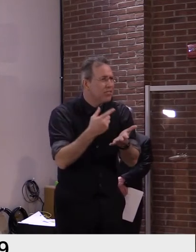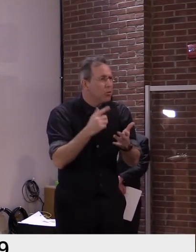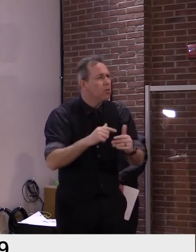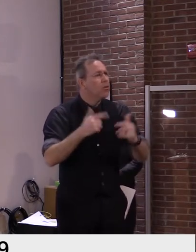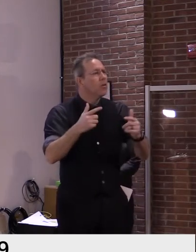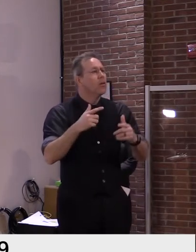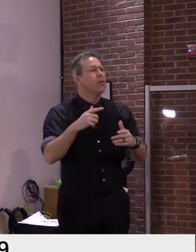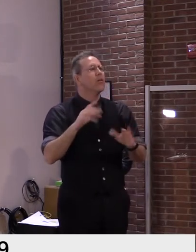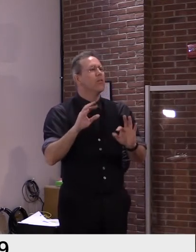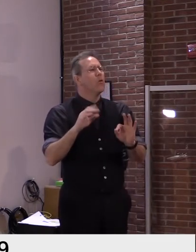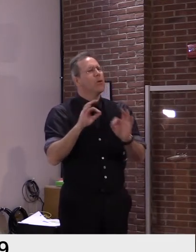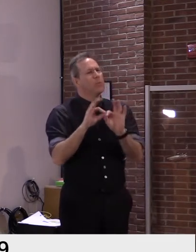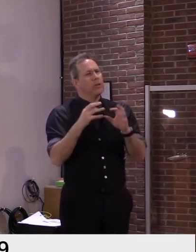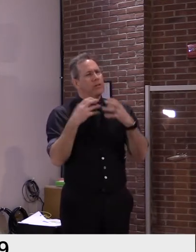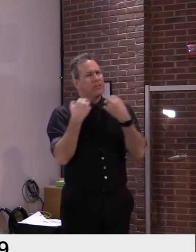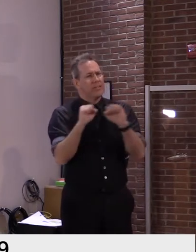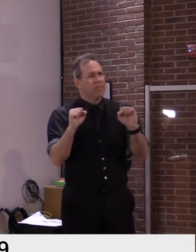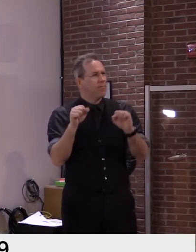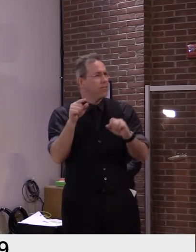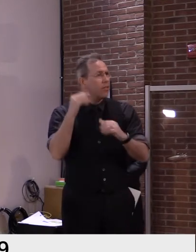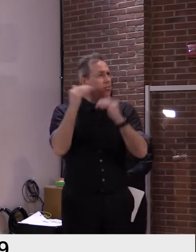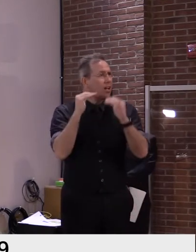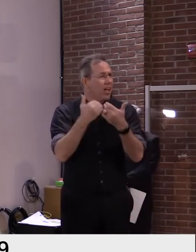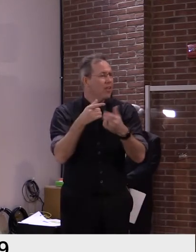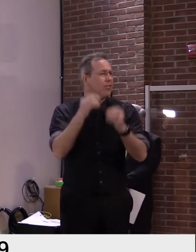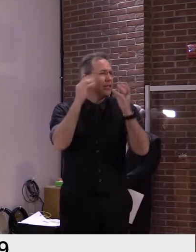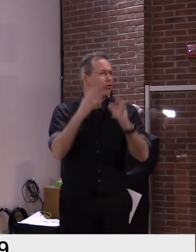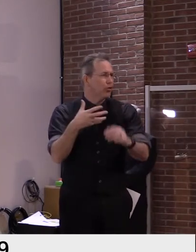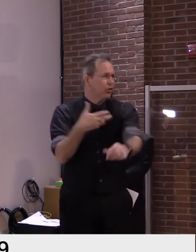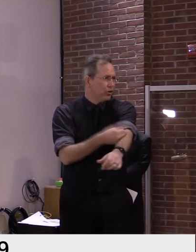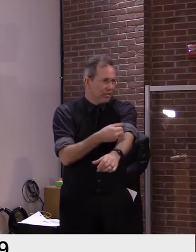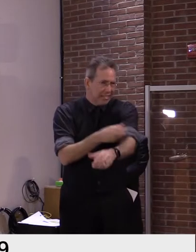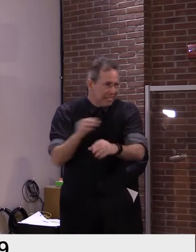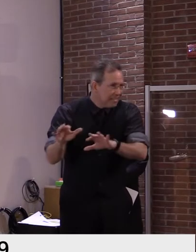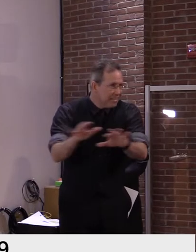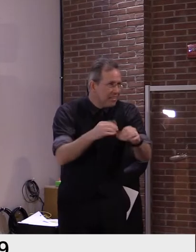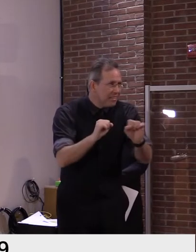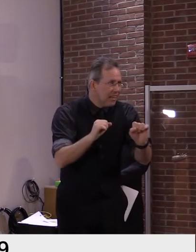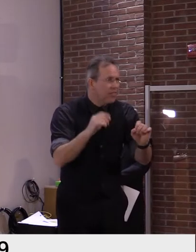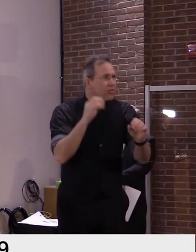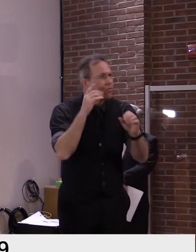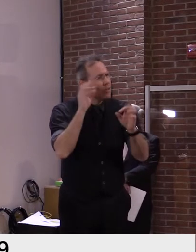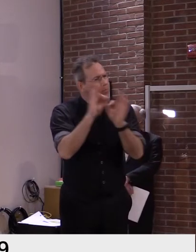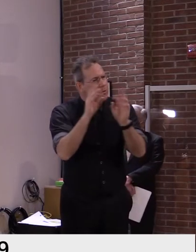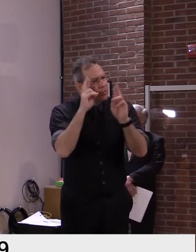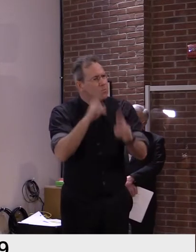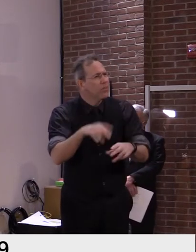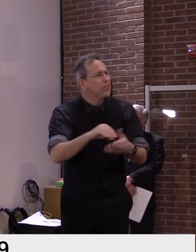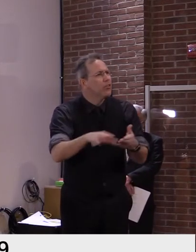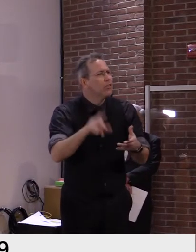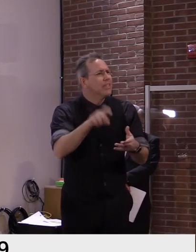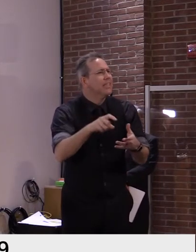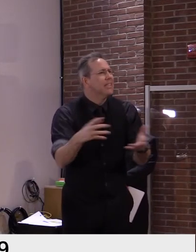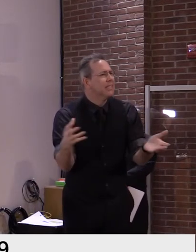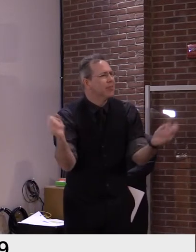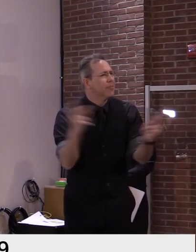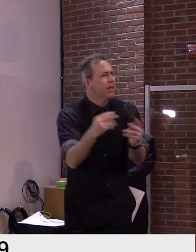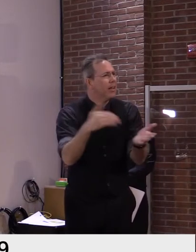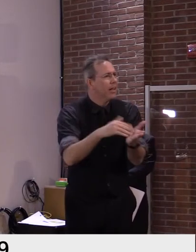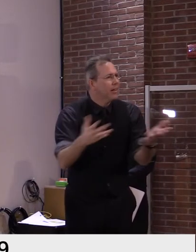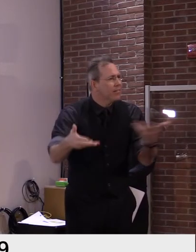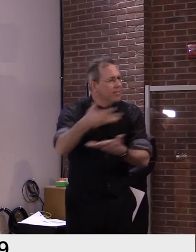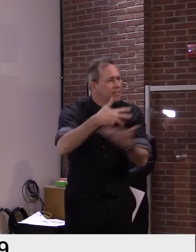know it's important for the health of our kids to get them back into school. Now, again, this is